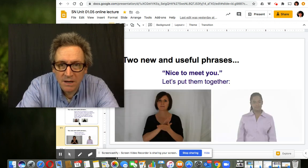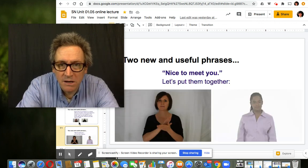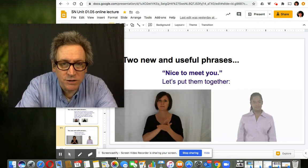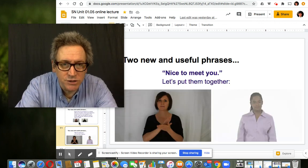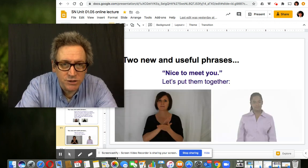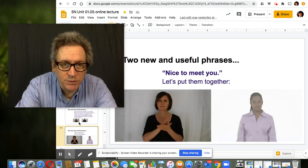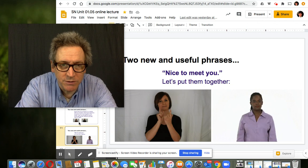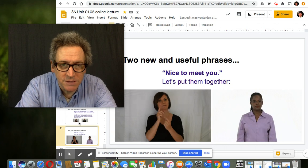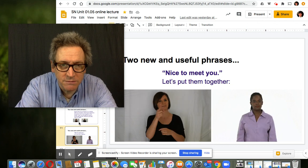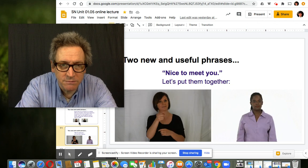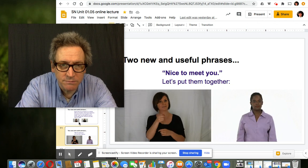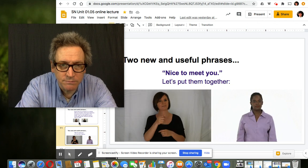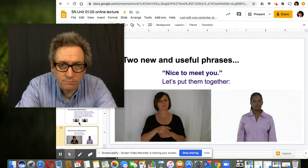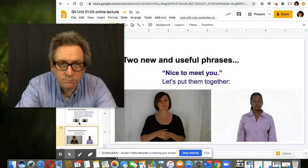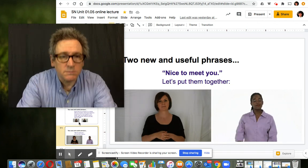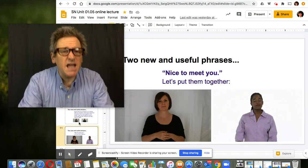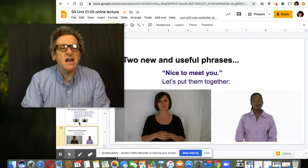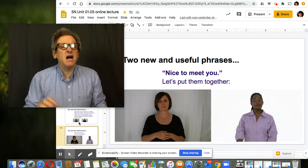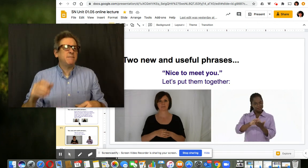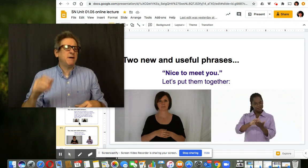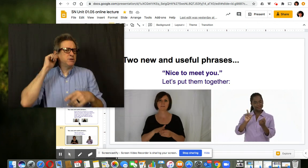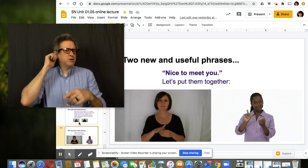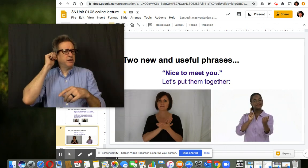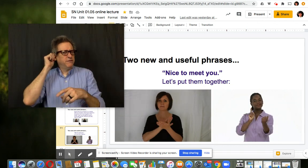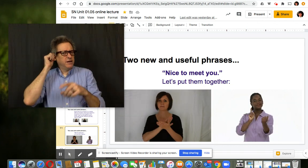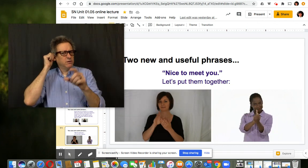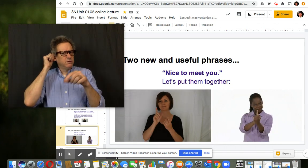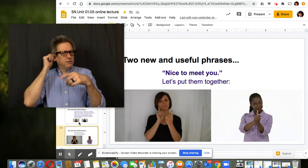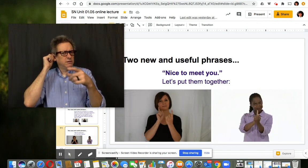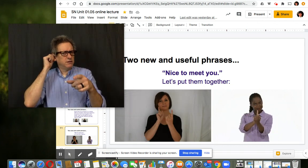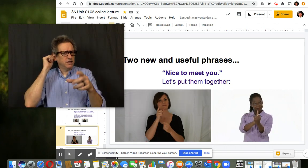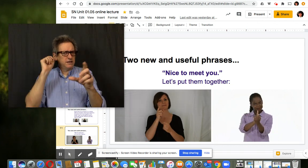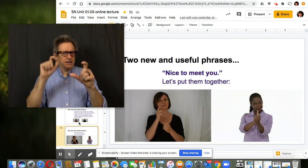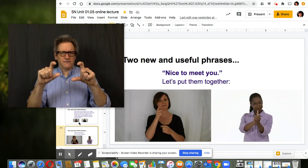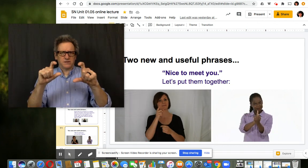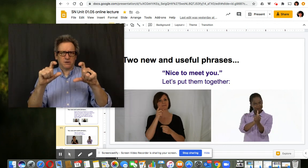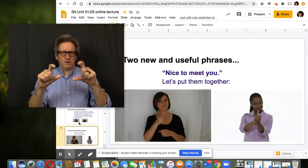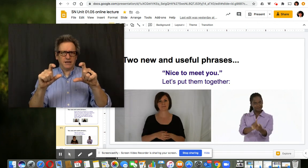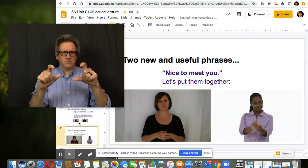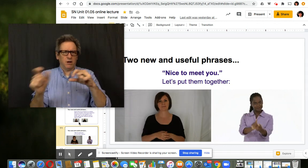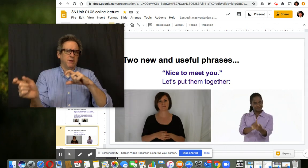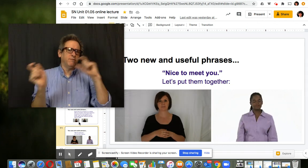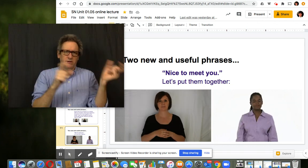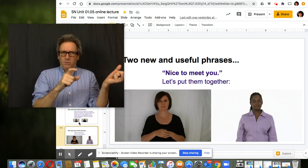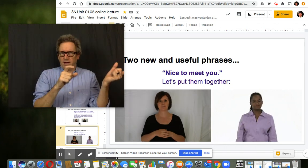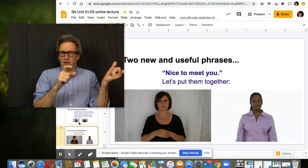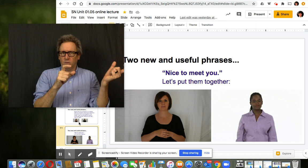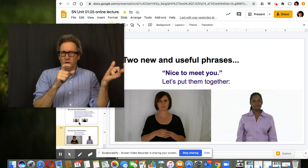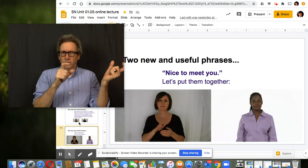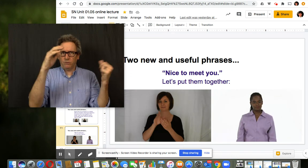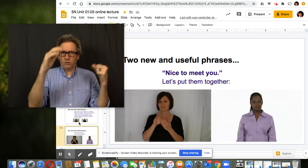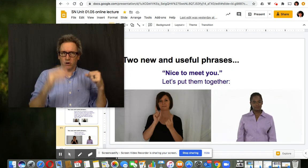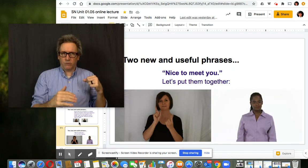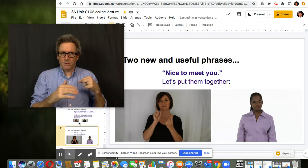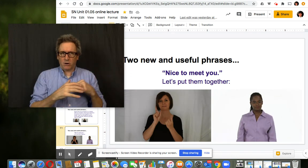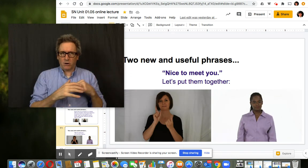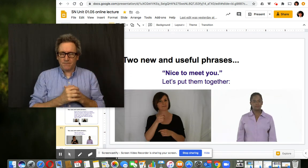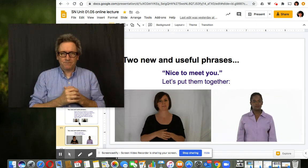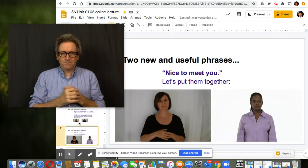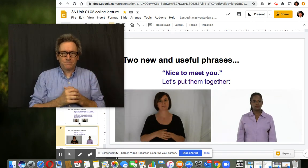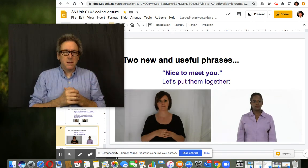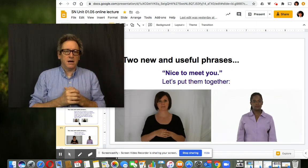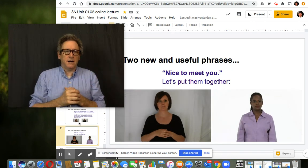So here's two examples. And, um, I'm sure in the video, the gifts aren't playing as well, but hopefully they'll play when you go through the